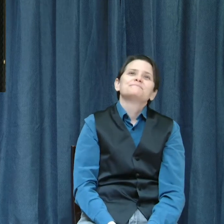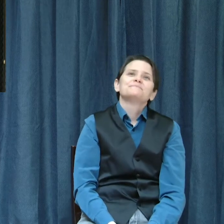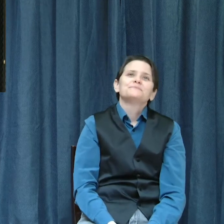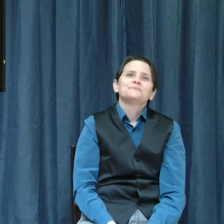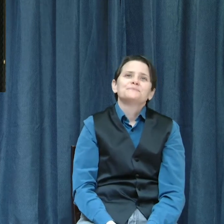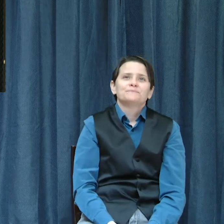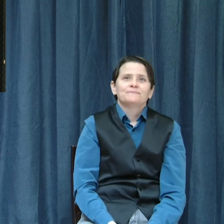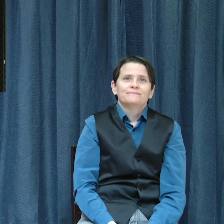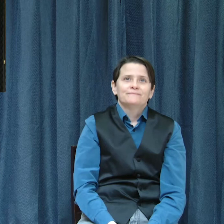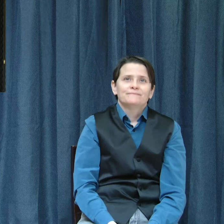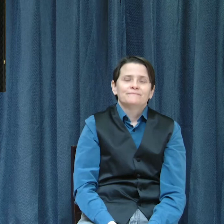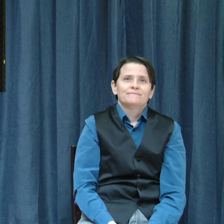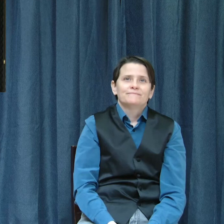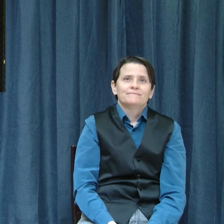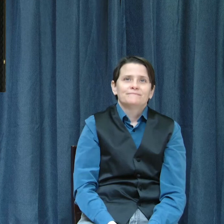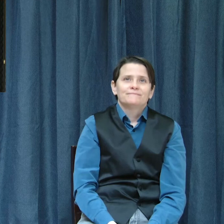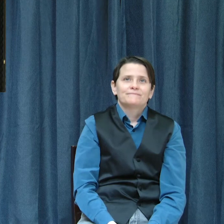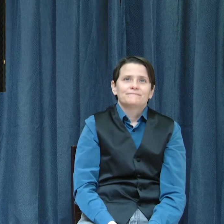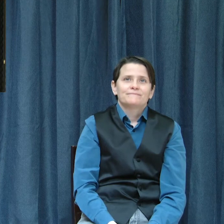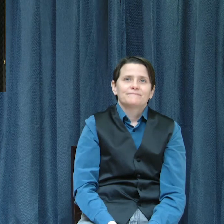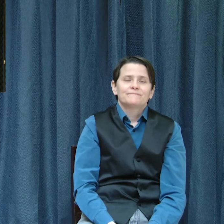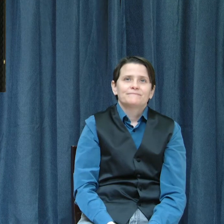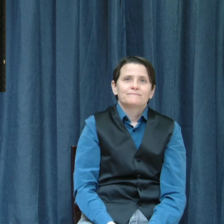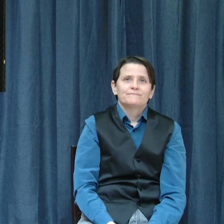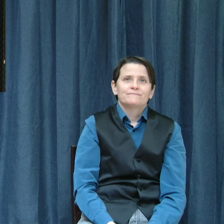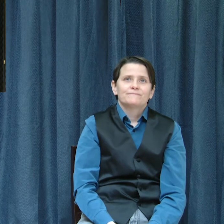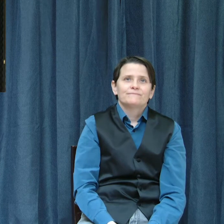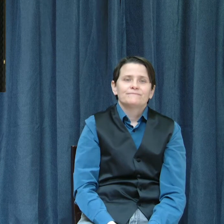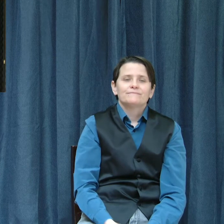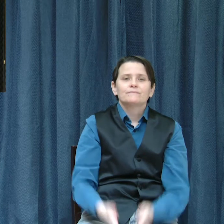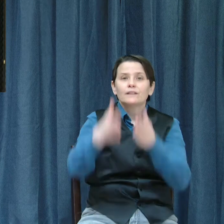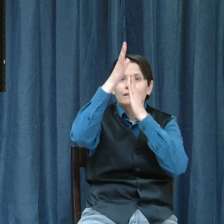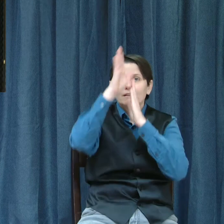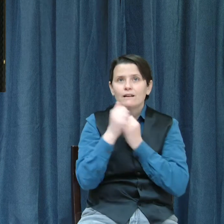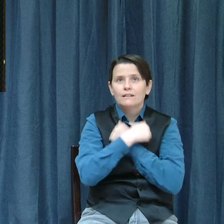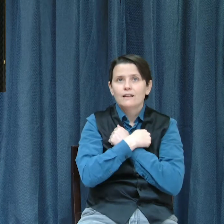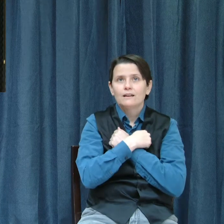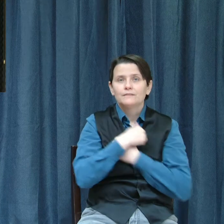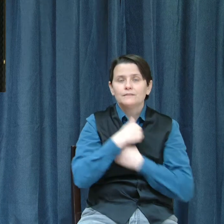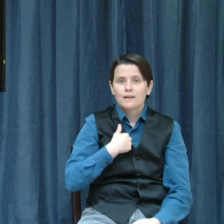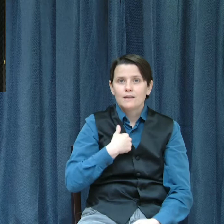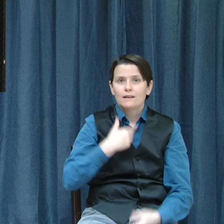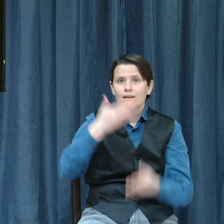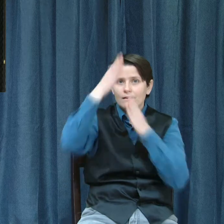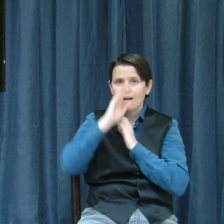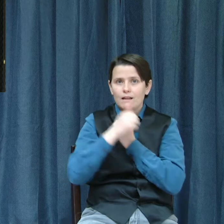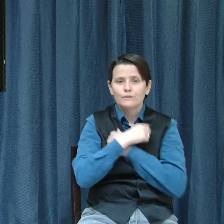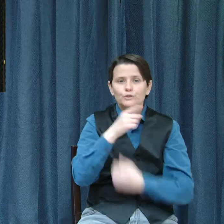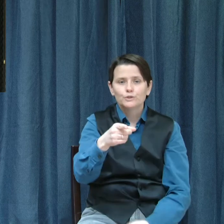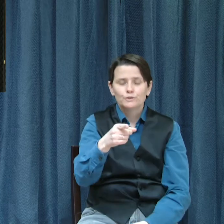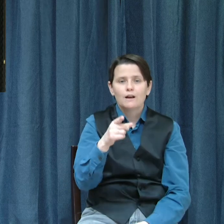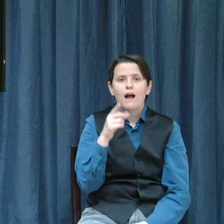God loves me. God loves you. I hope you're touched by that. I'm touched by it every time I see